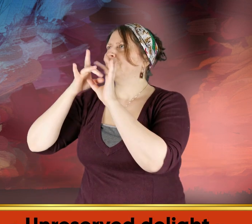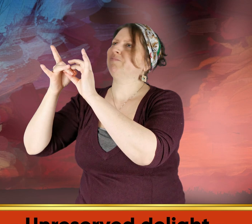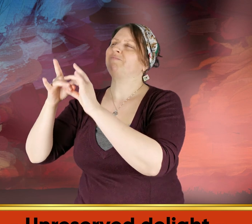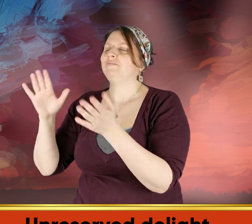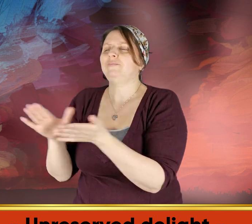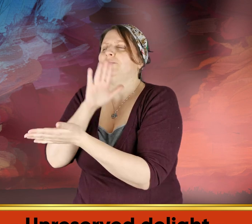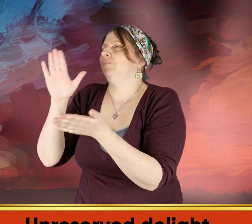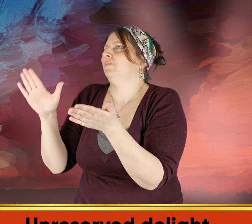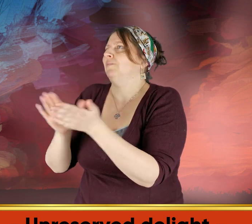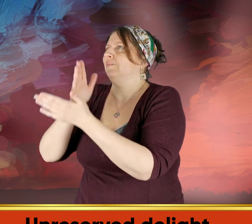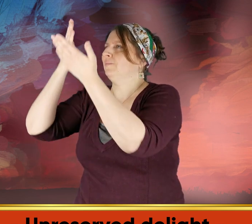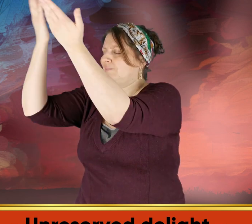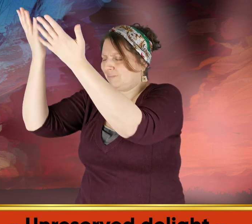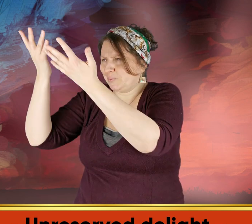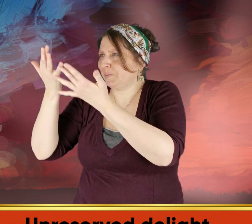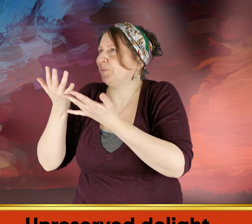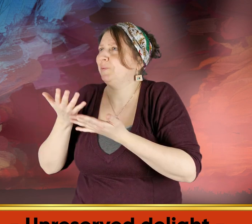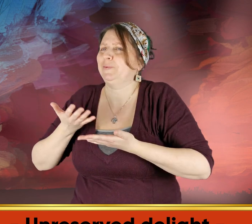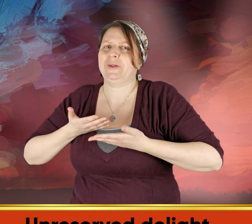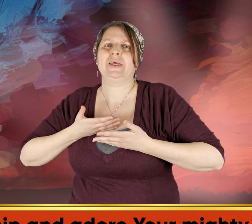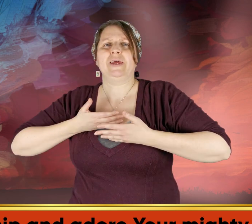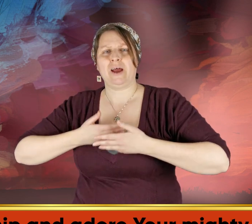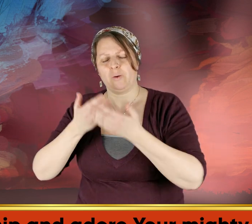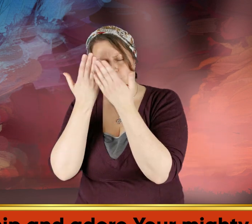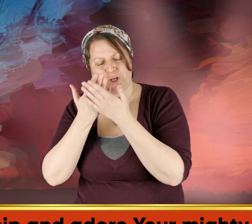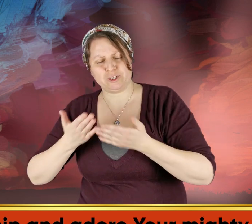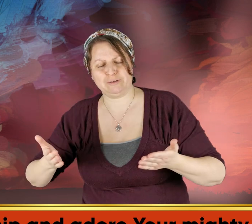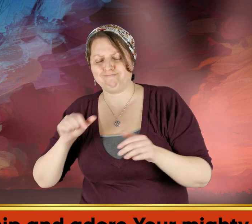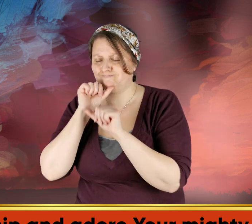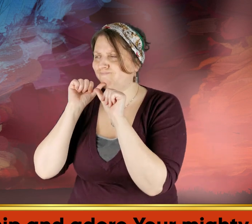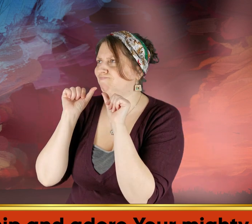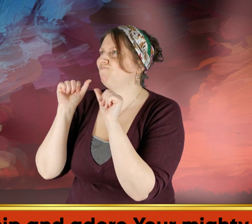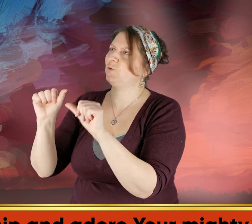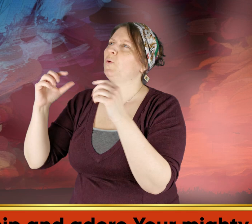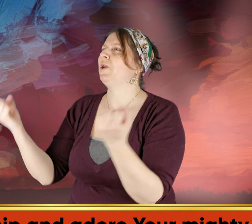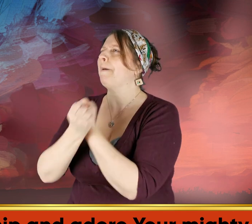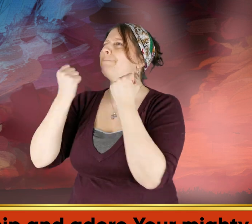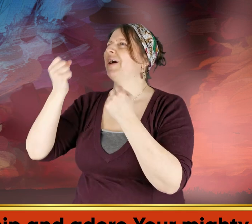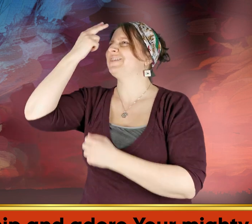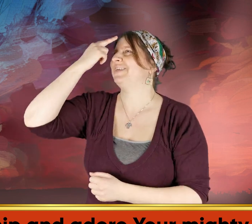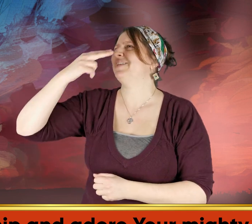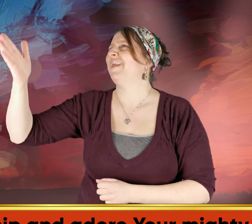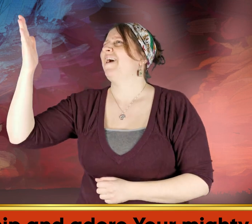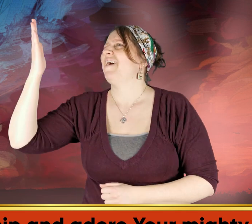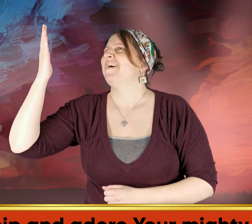unreserved delight I worship and the Lord your mighty name